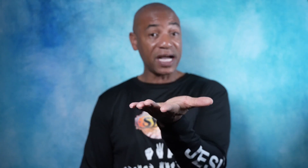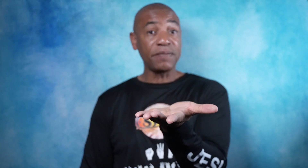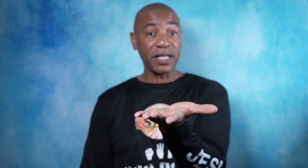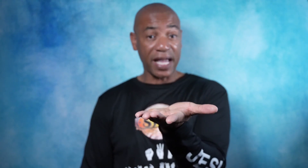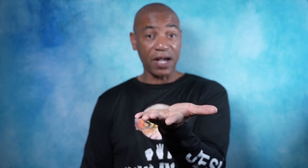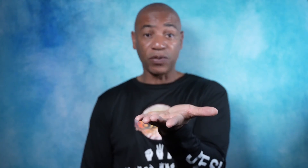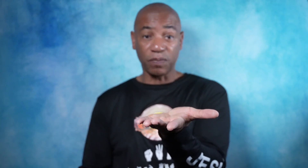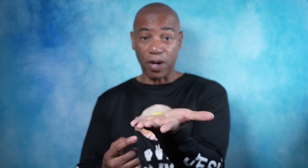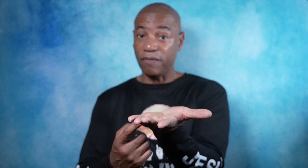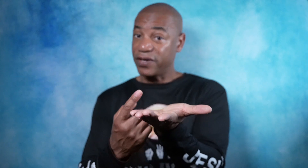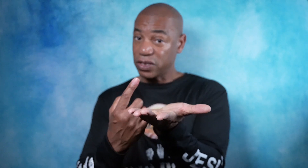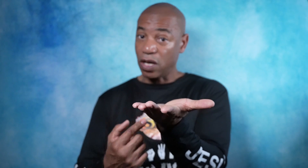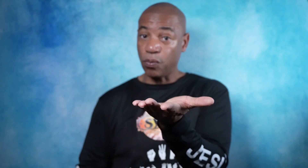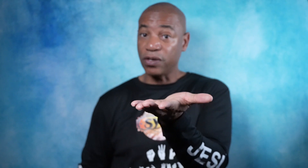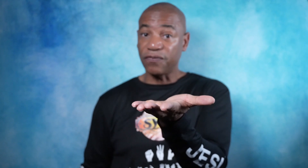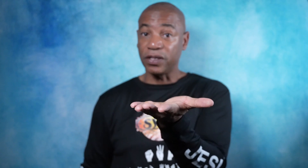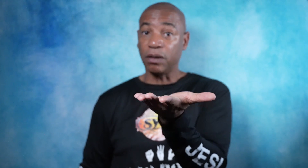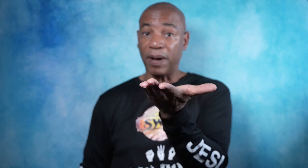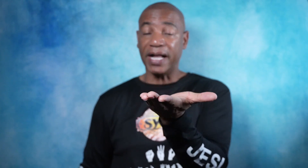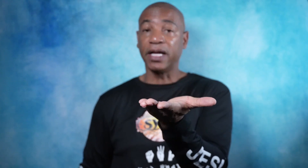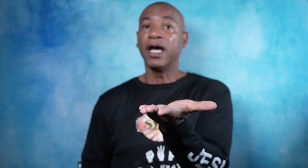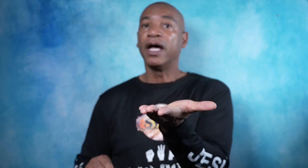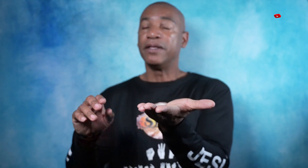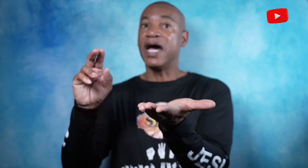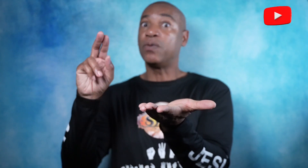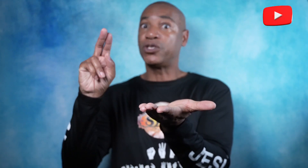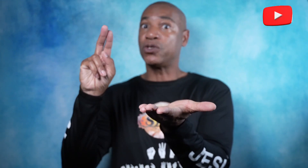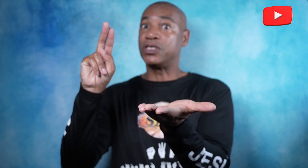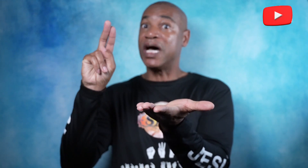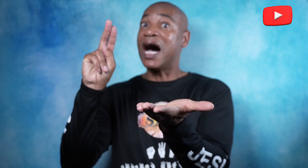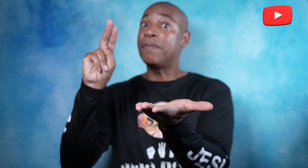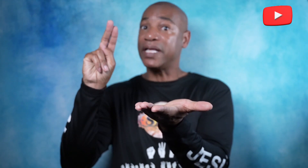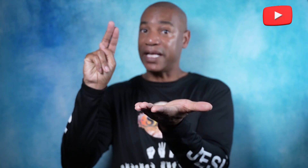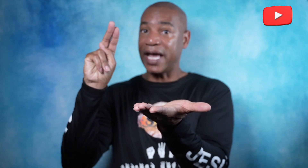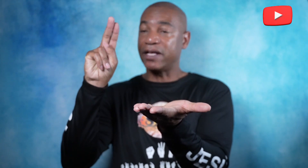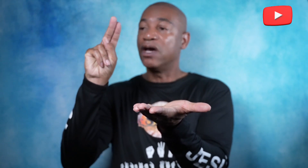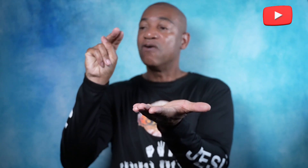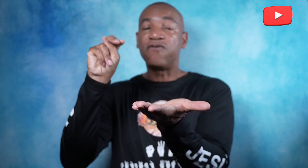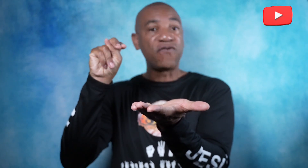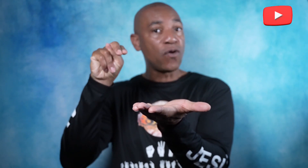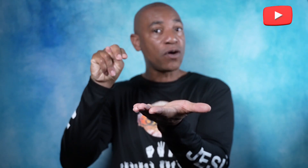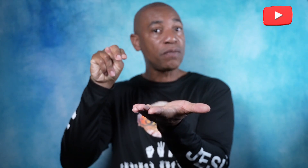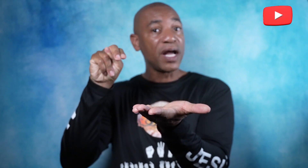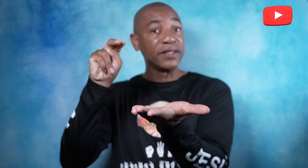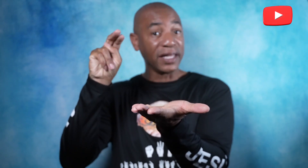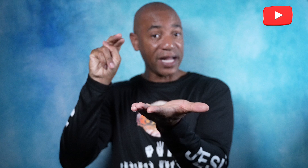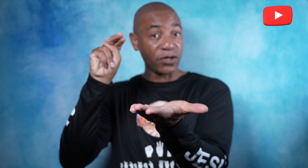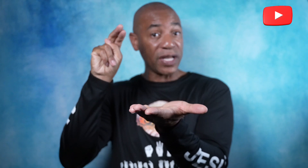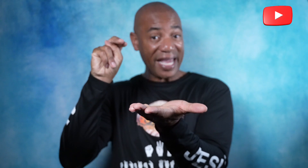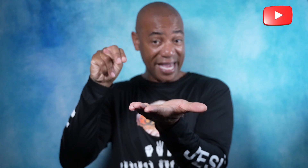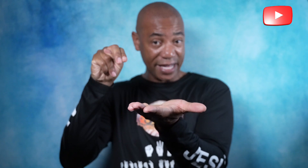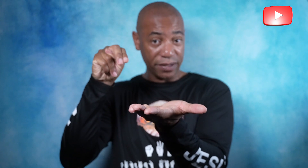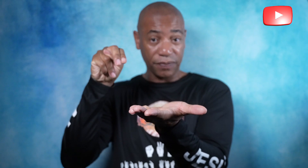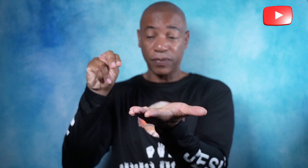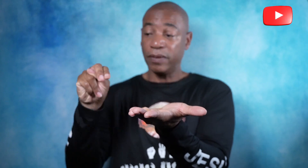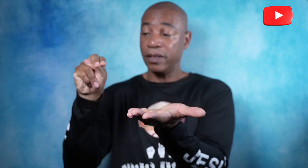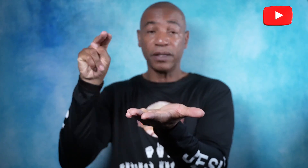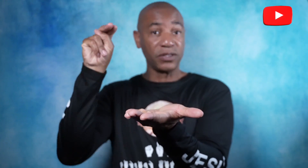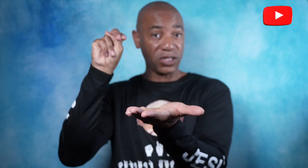non-dominant hand with the palm facing upward in front of the body. Now with your dominant hand, form the letter N, just